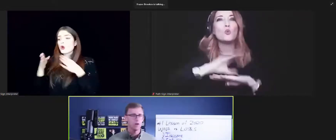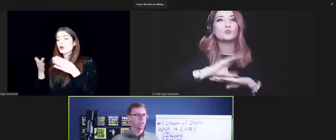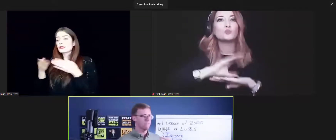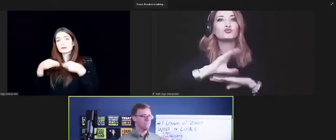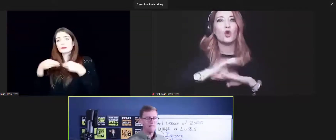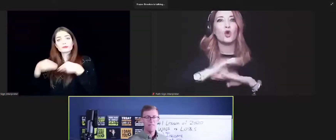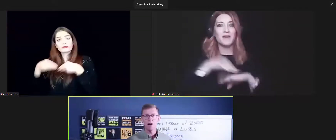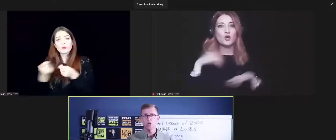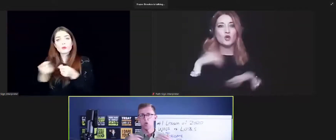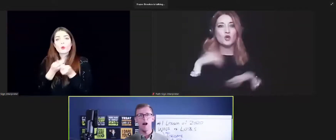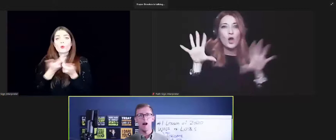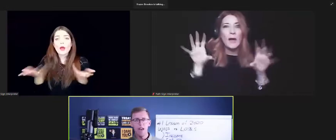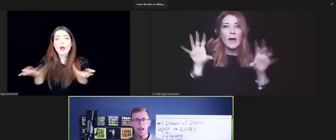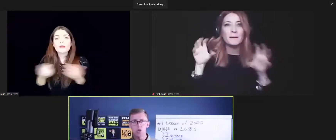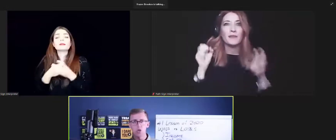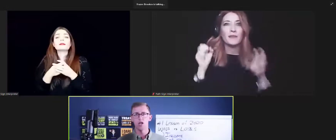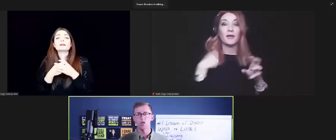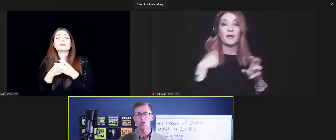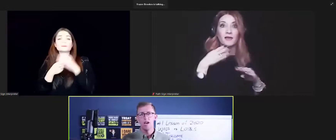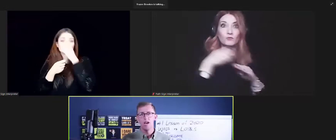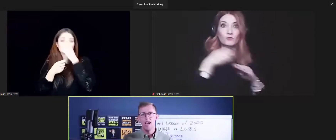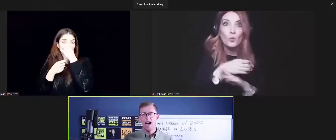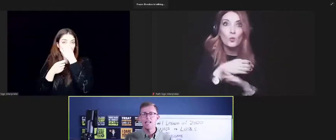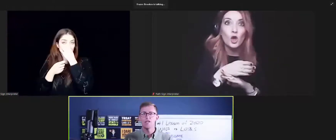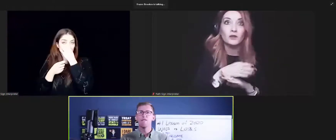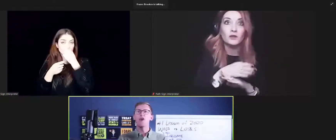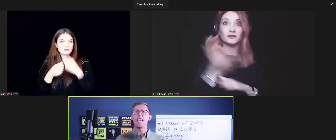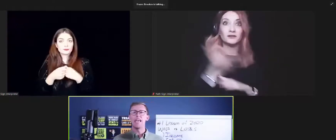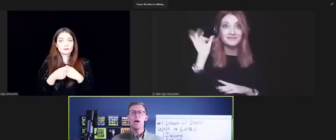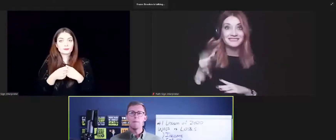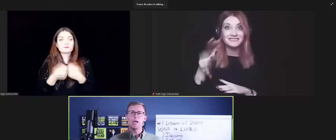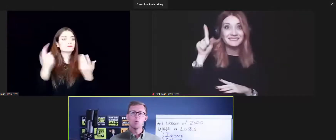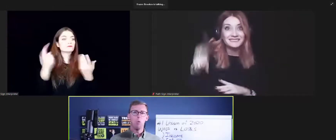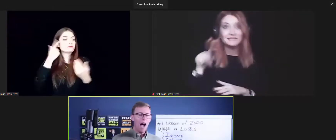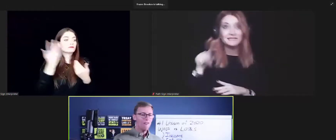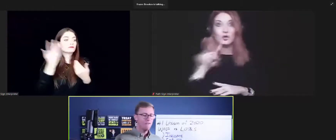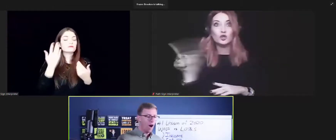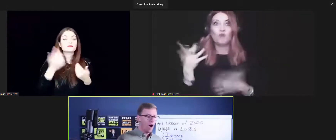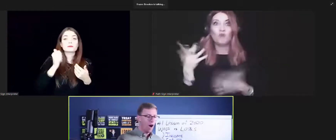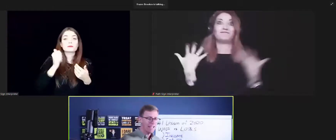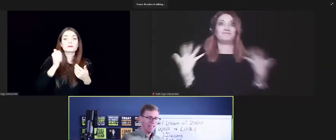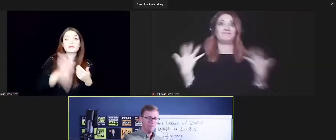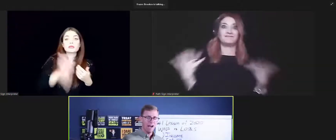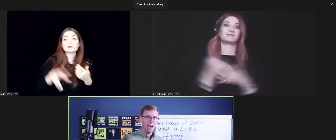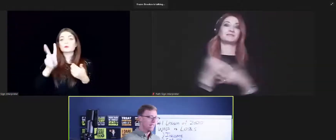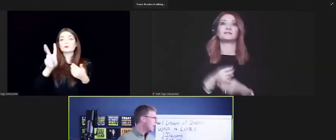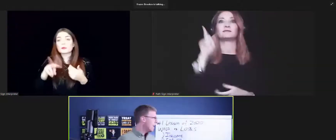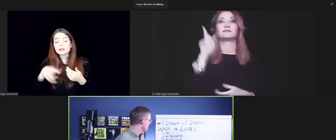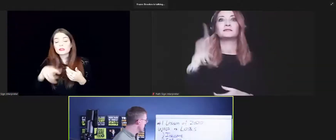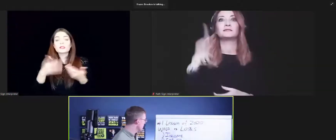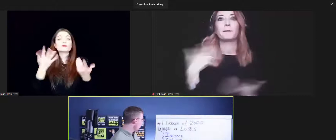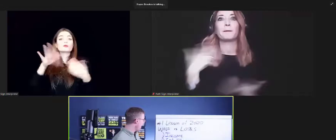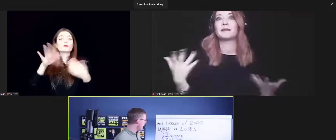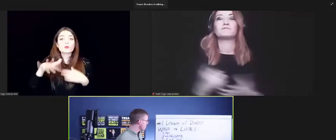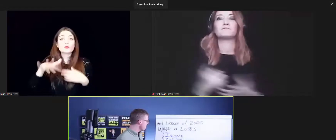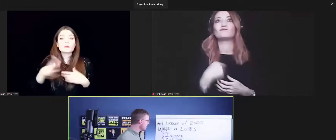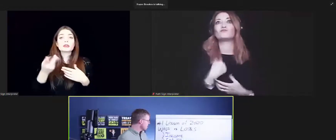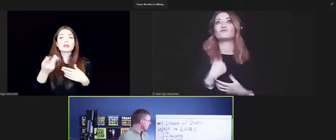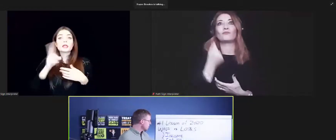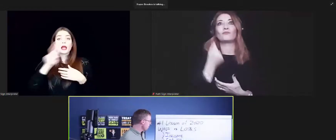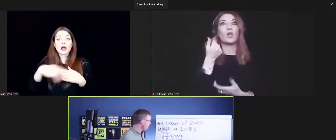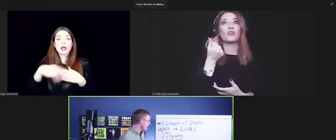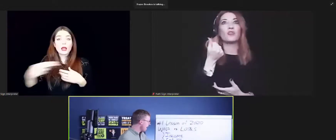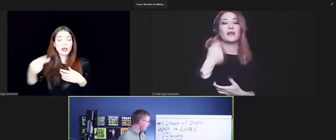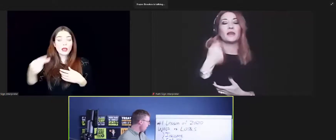$3,000, $5,000, $12,000. And it's funny because what I've identified is the more that I invest in